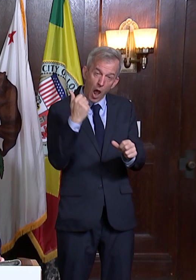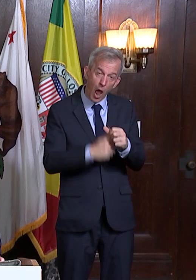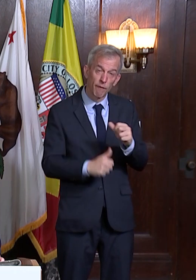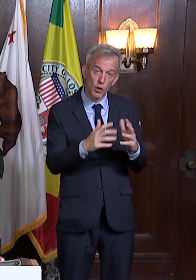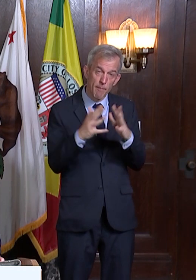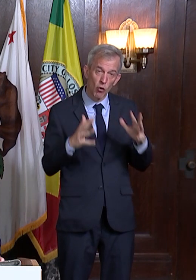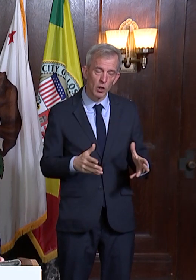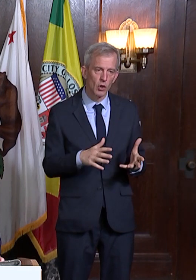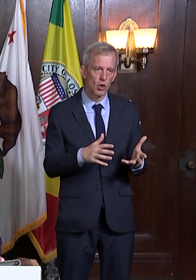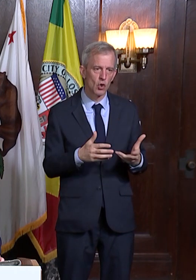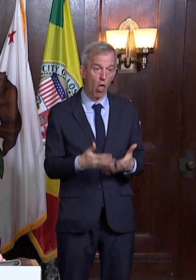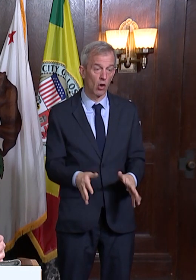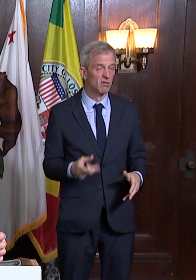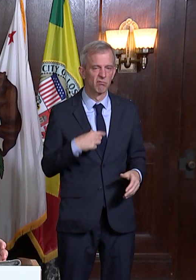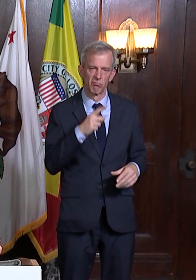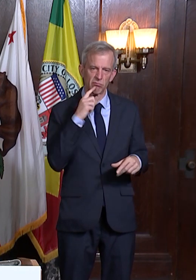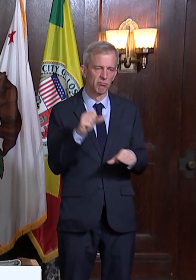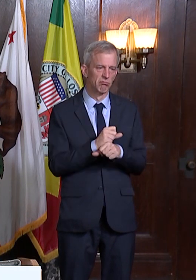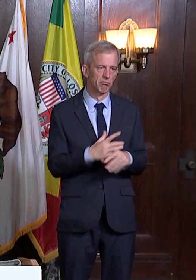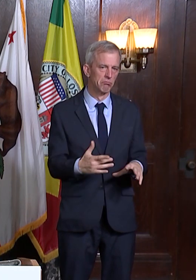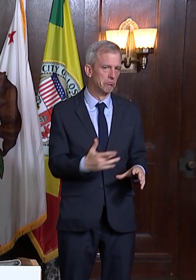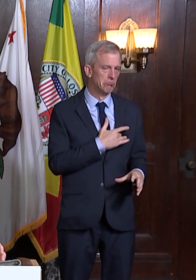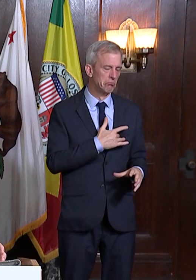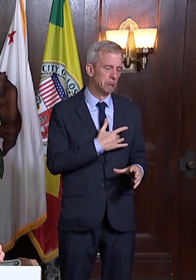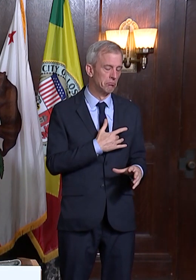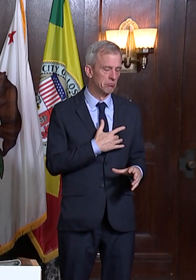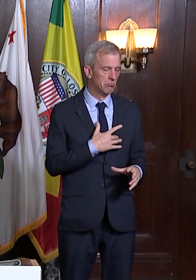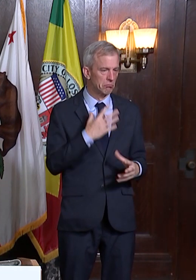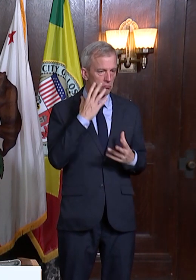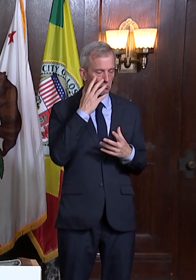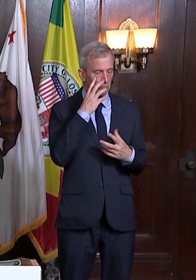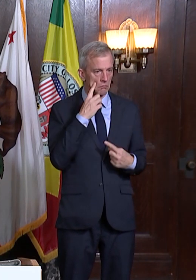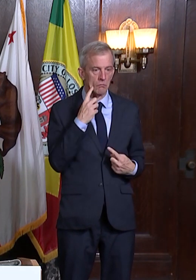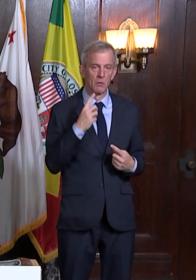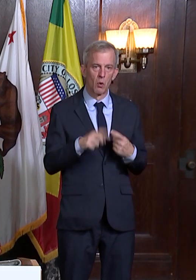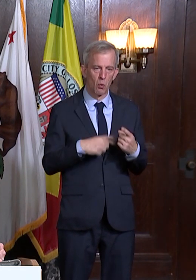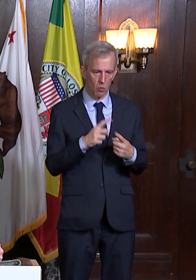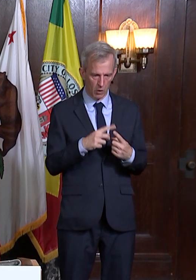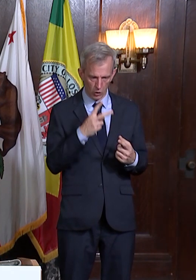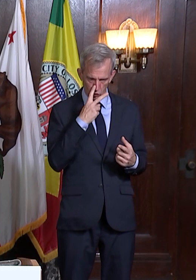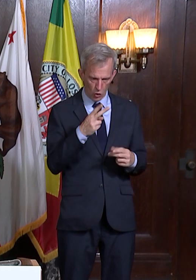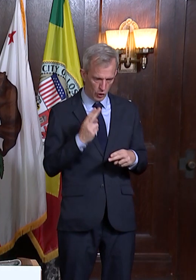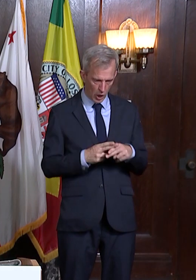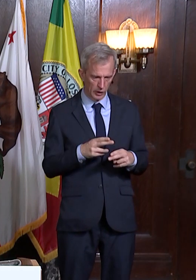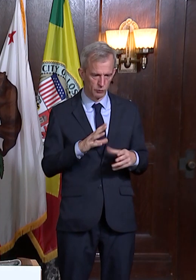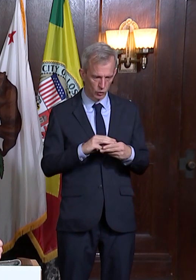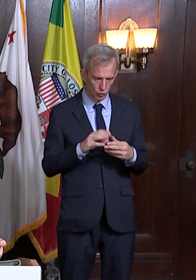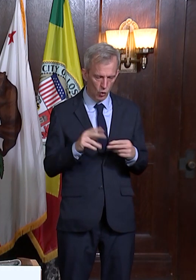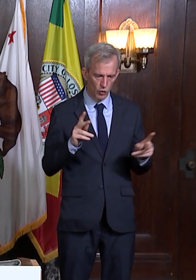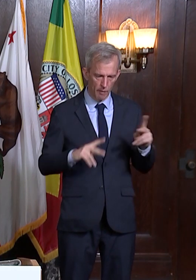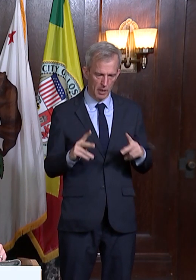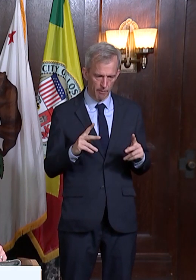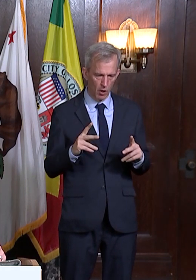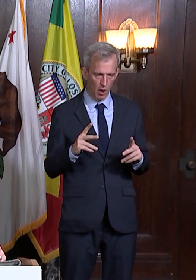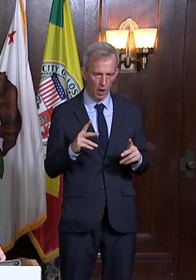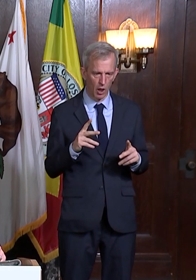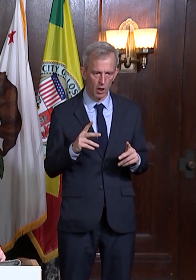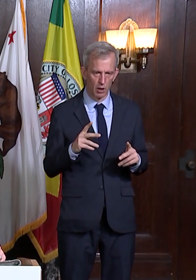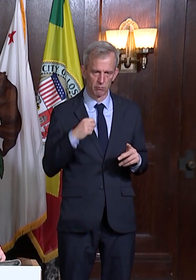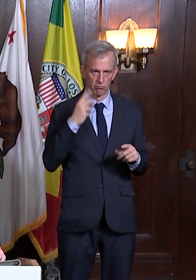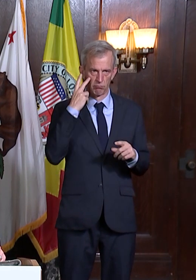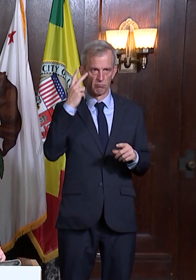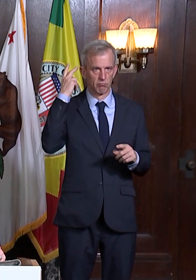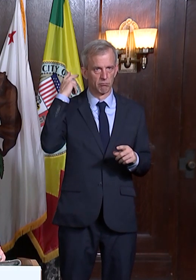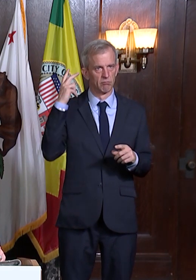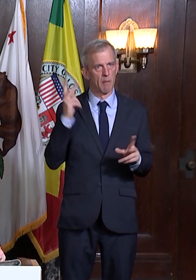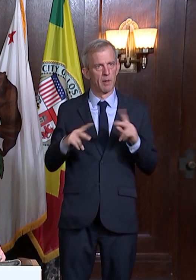overwhelming it was. It moved me to tears as I thought through the names and the stories of the people I had talked to, the sons and daughters who no longer had a